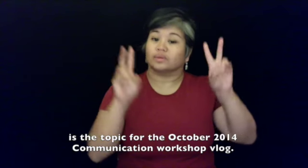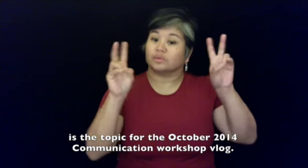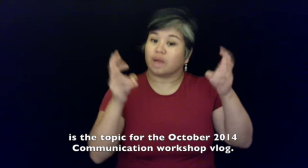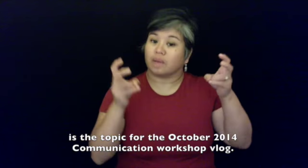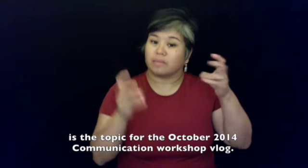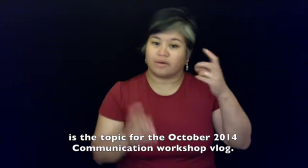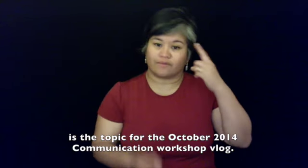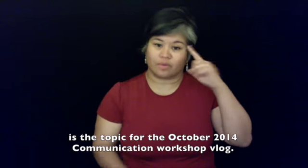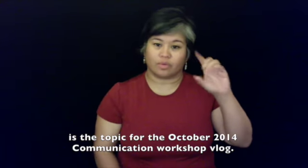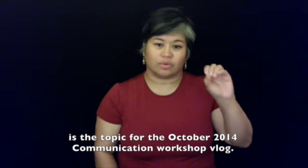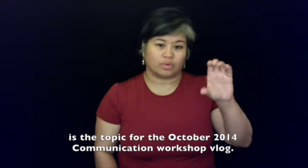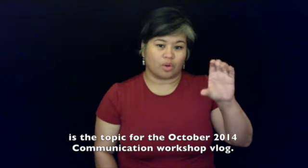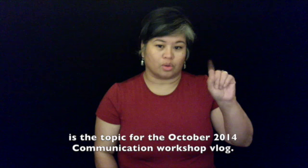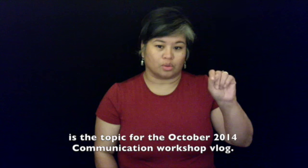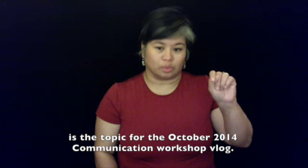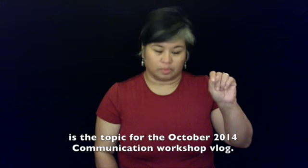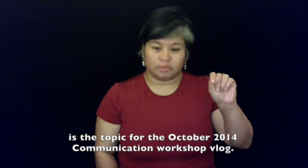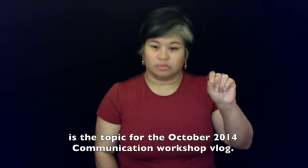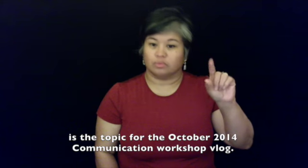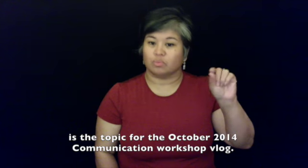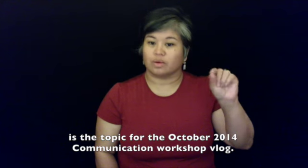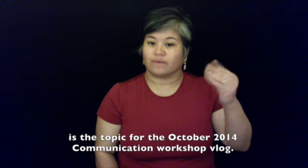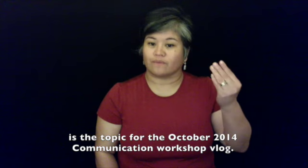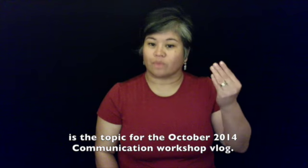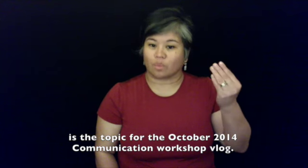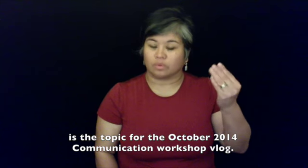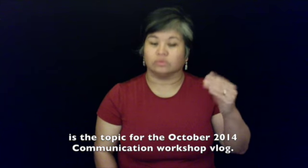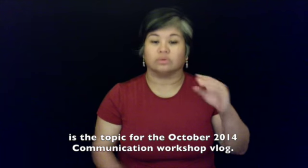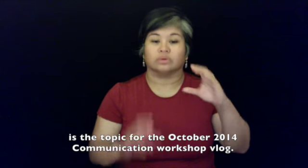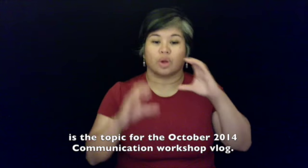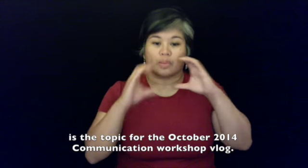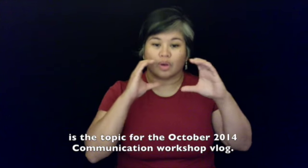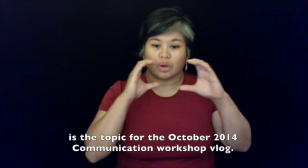This topic for October 2014 Communication Workshop Vlog.